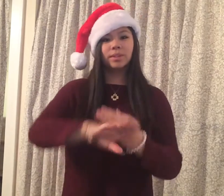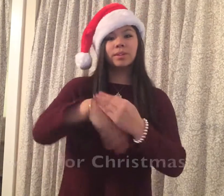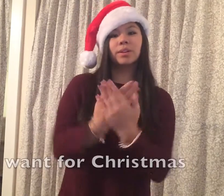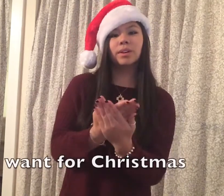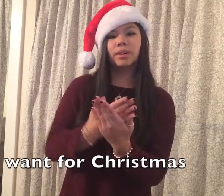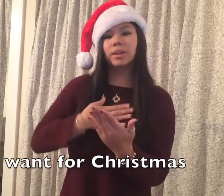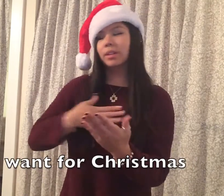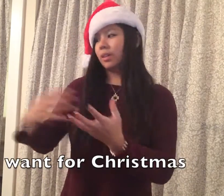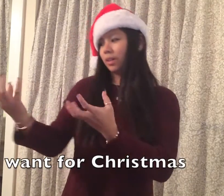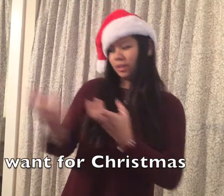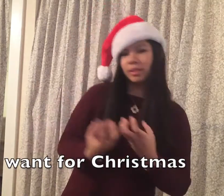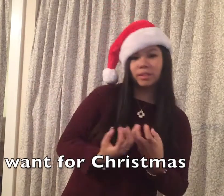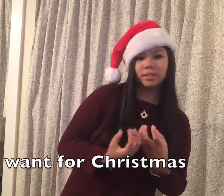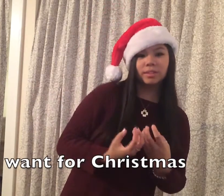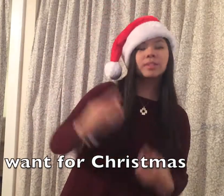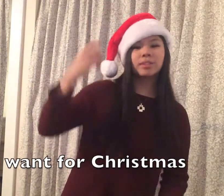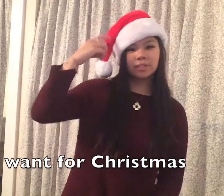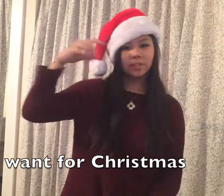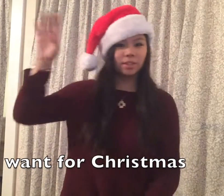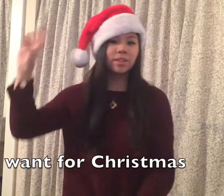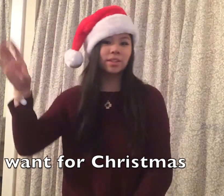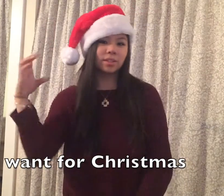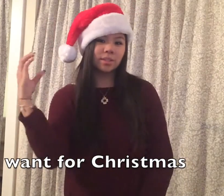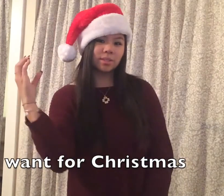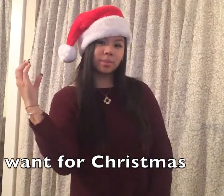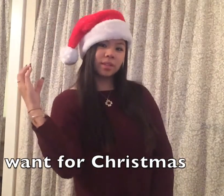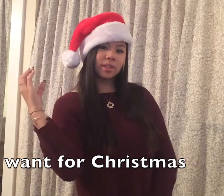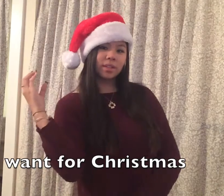All I want for Christmas